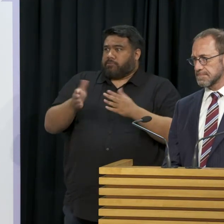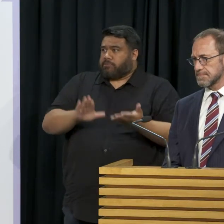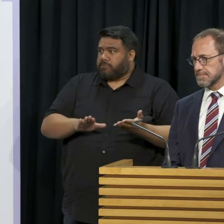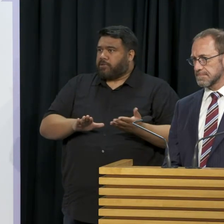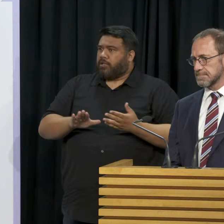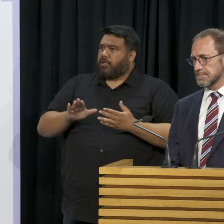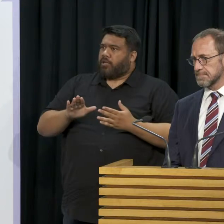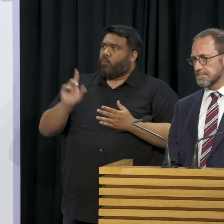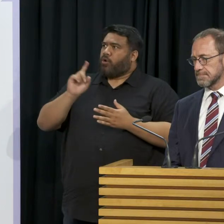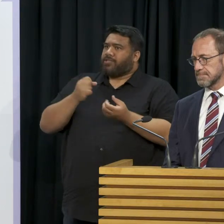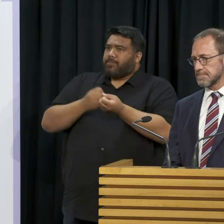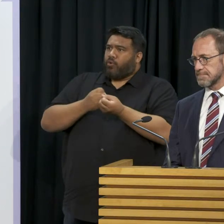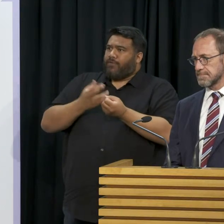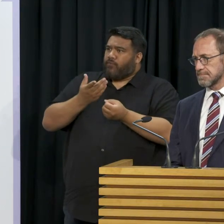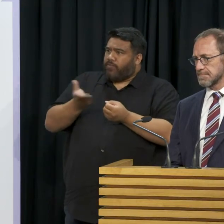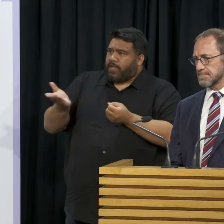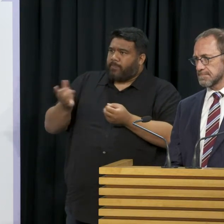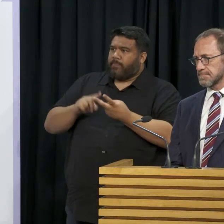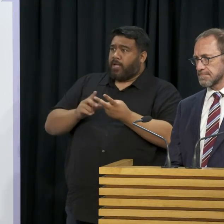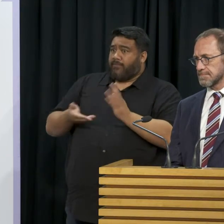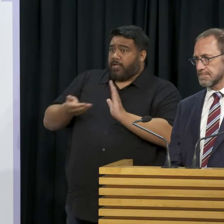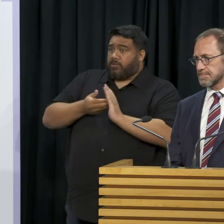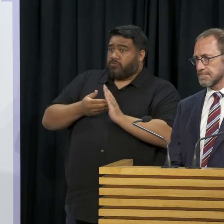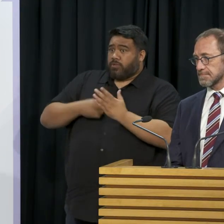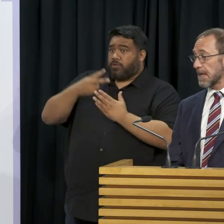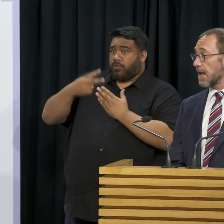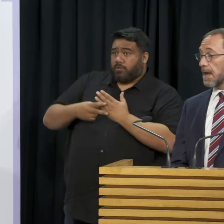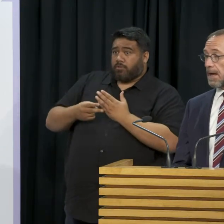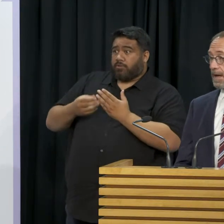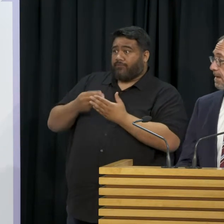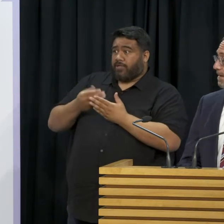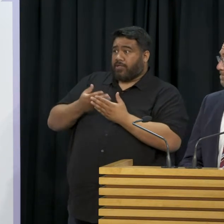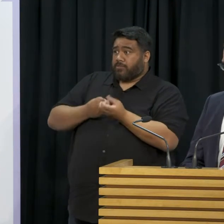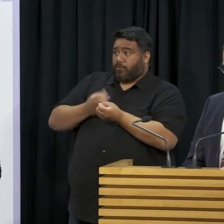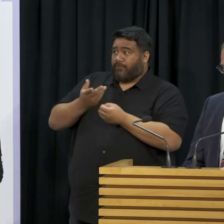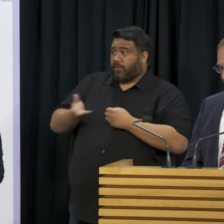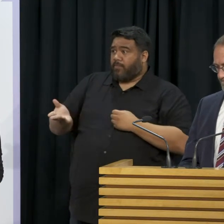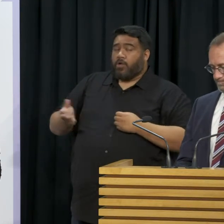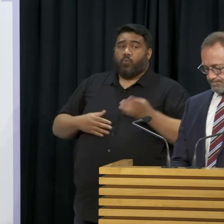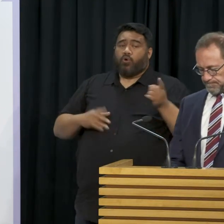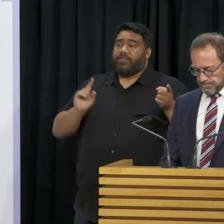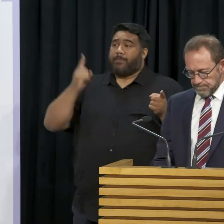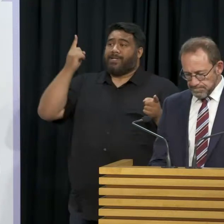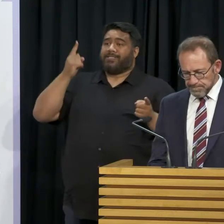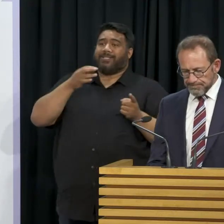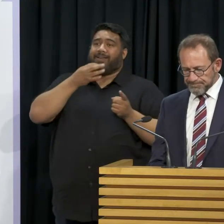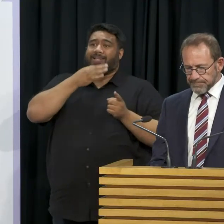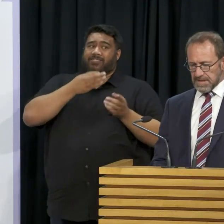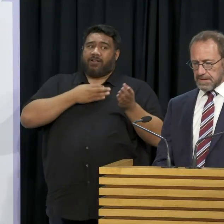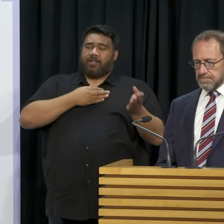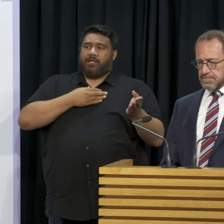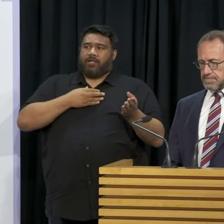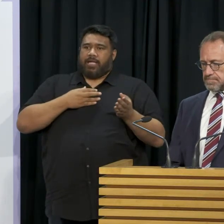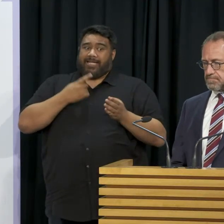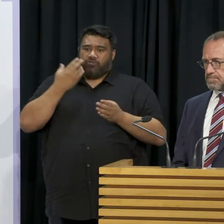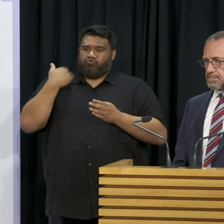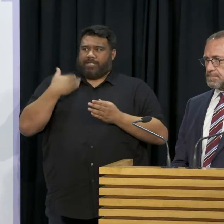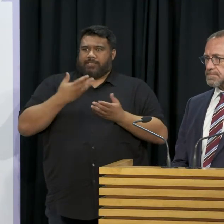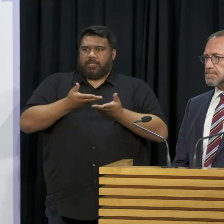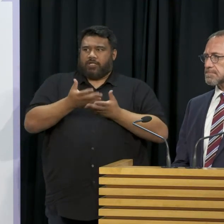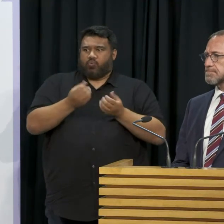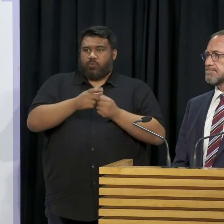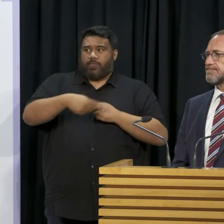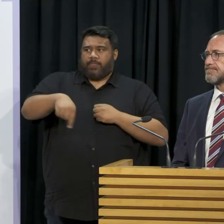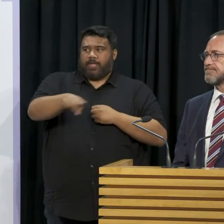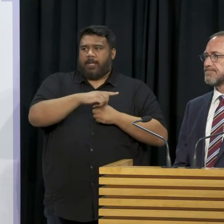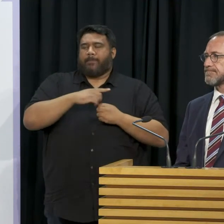any additional programs or funding gone towards those women? Minister Little has had the most recent engagement, so very aware of